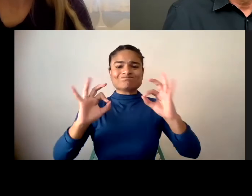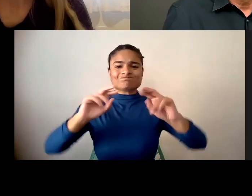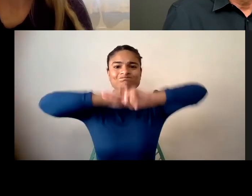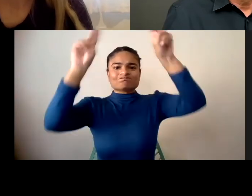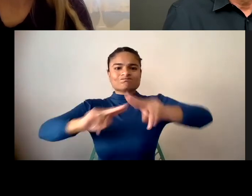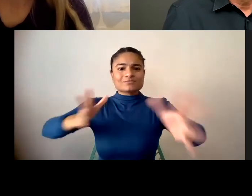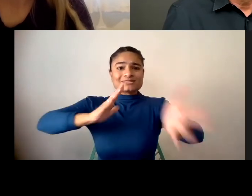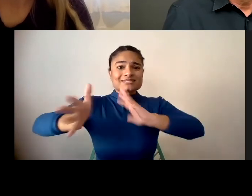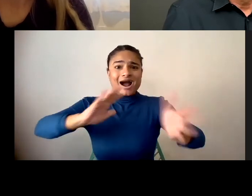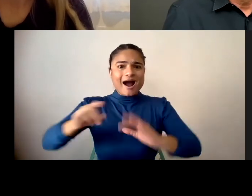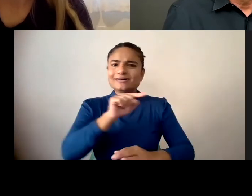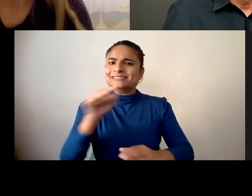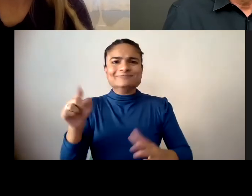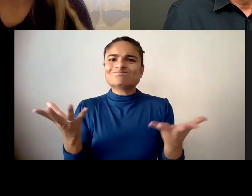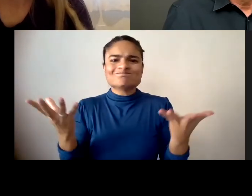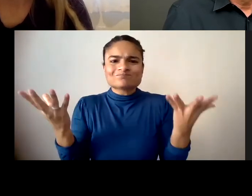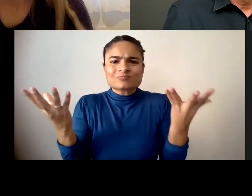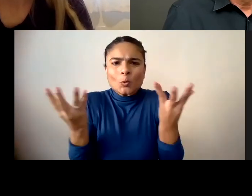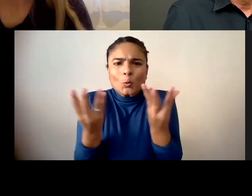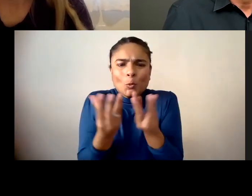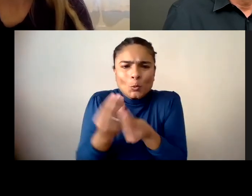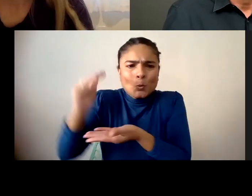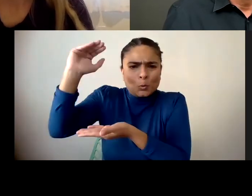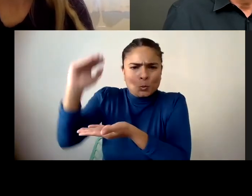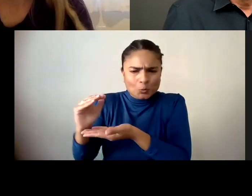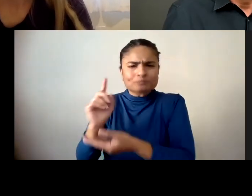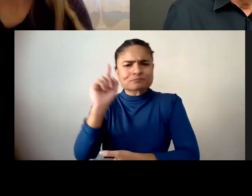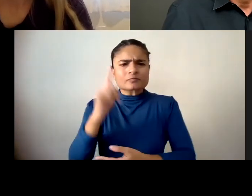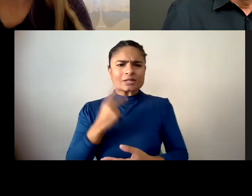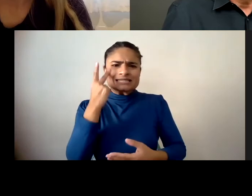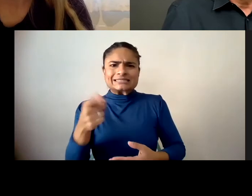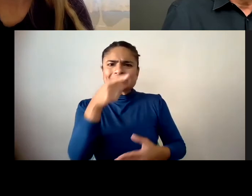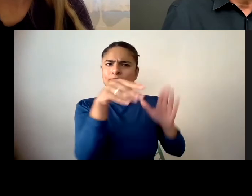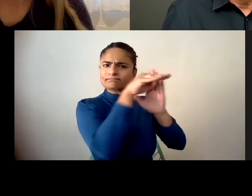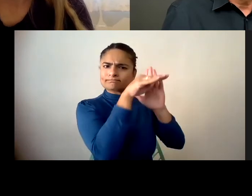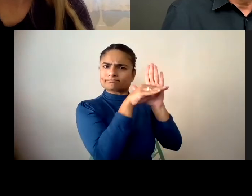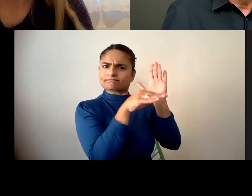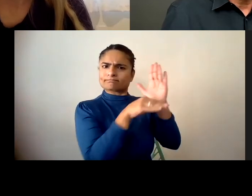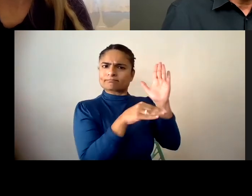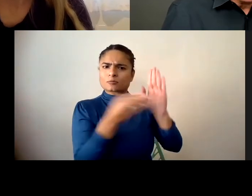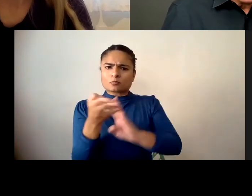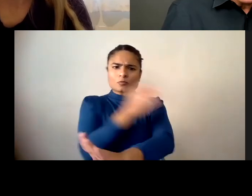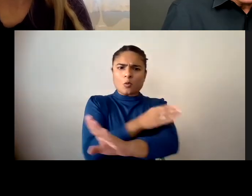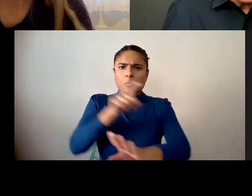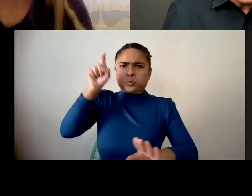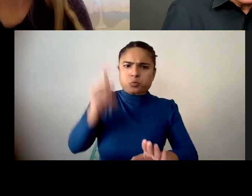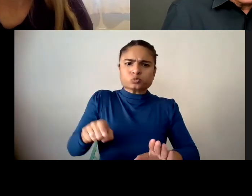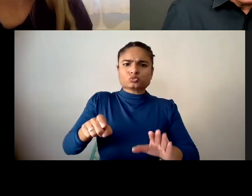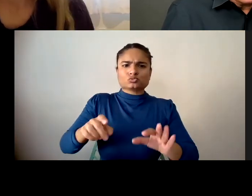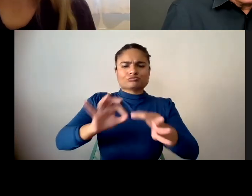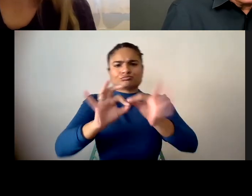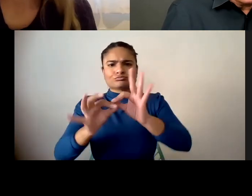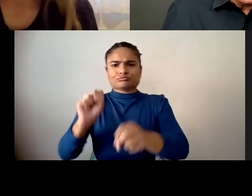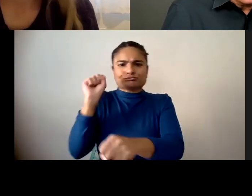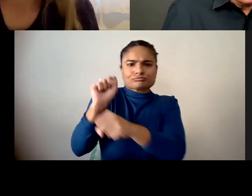you and I see that some of the prerequisites or the requisites are that you have 5 years or